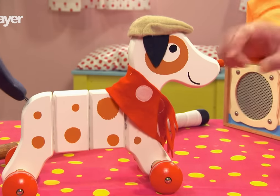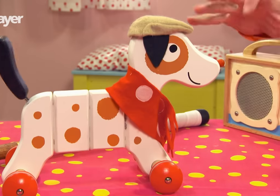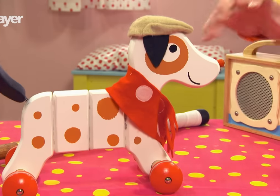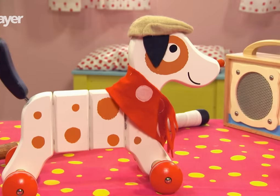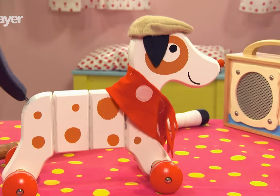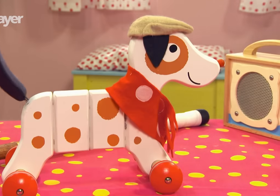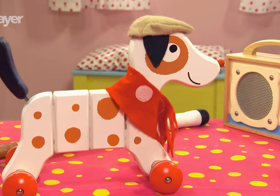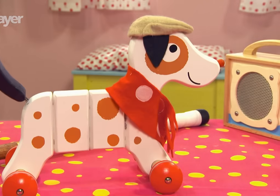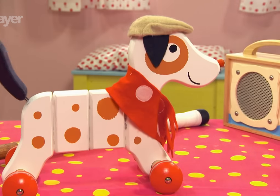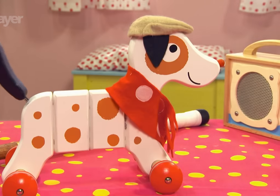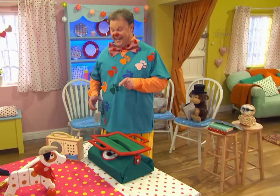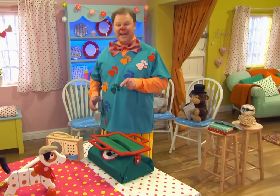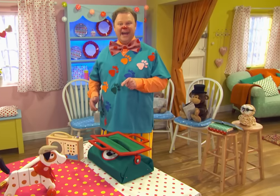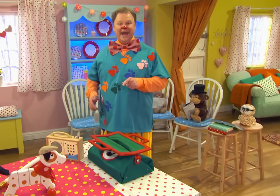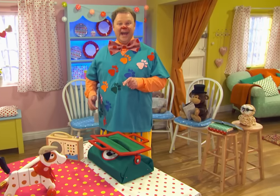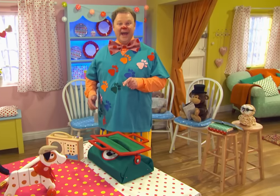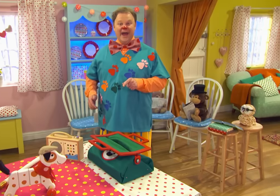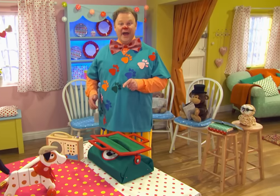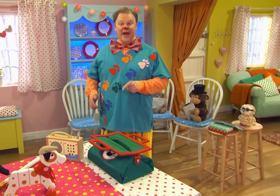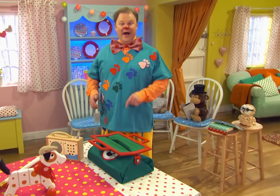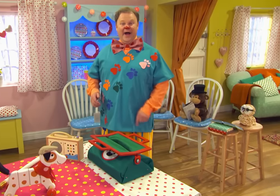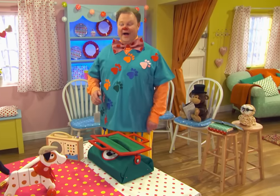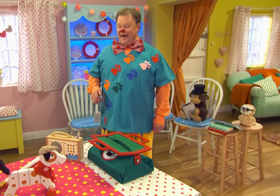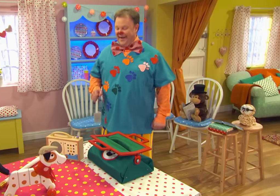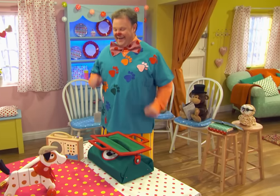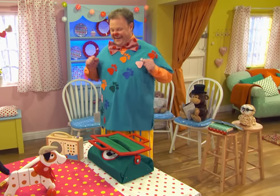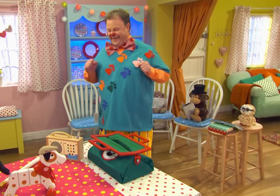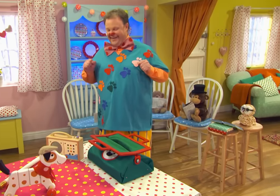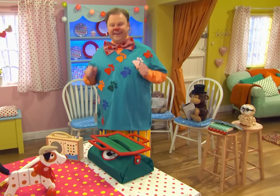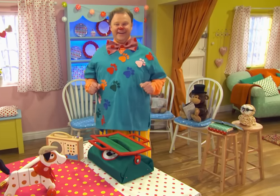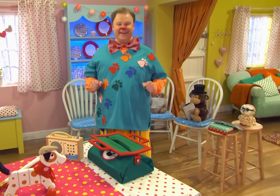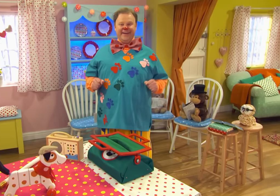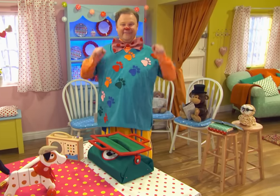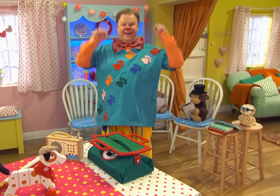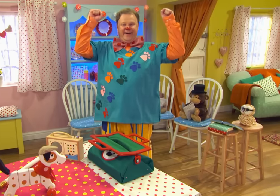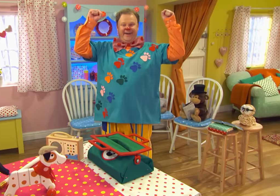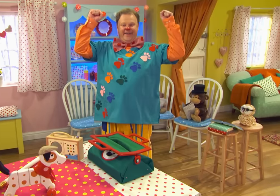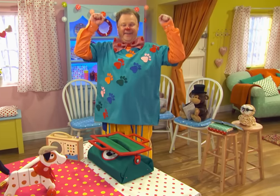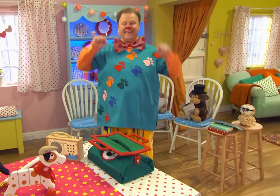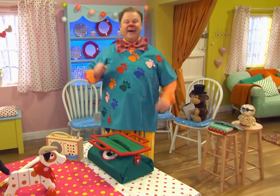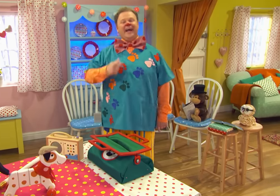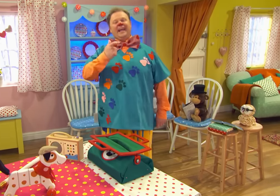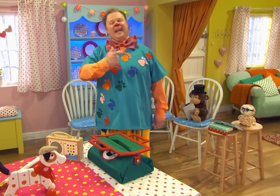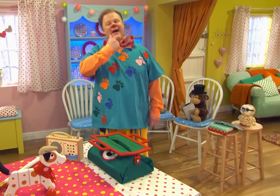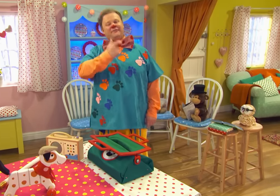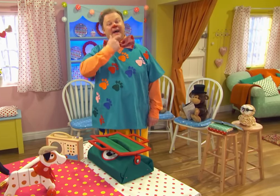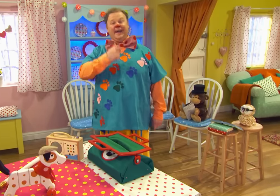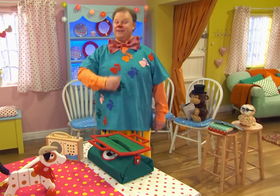The puppy's tail is wagging again. Well done, Mr. Tumble. Woohoo! Laughter is